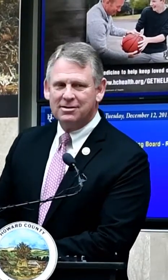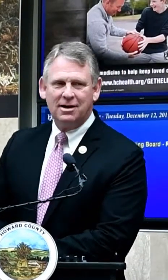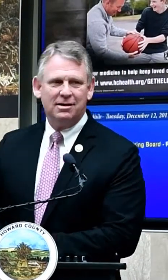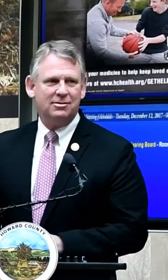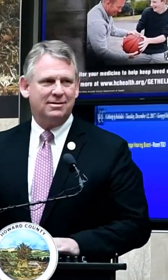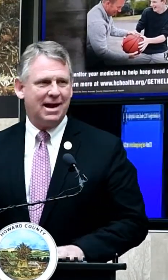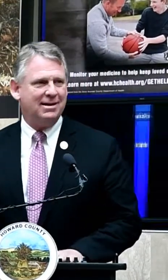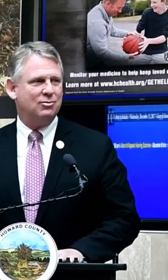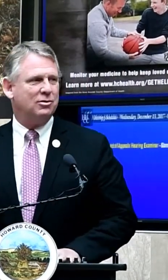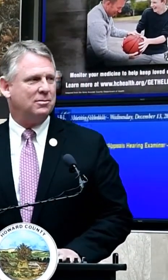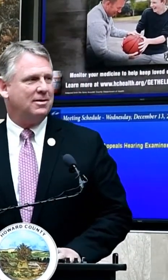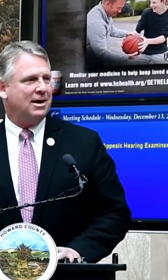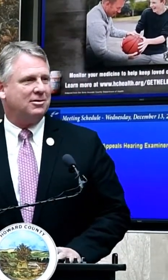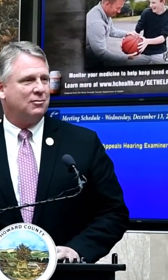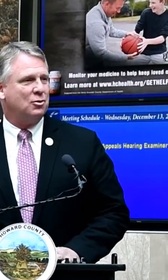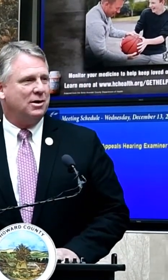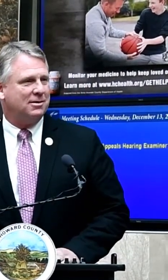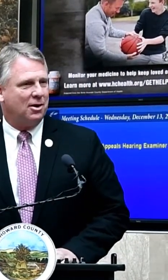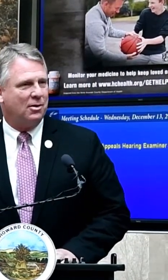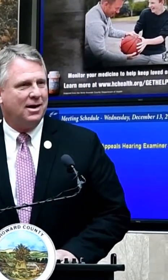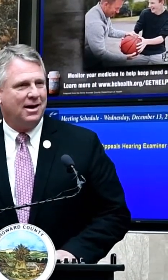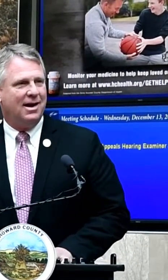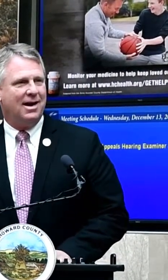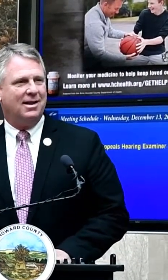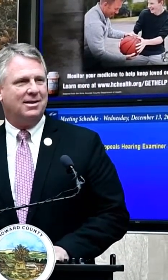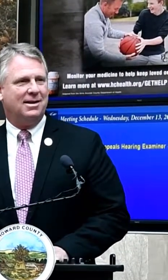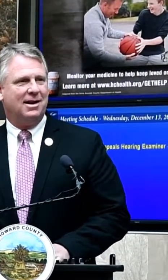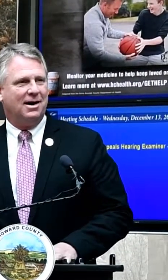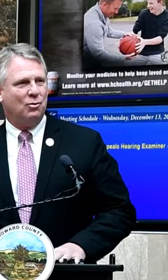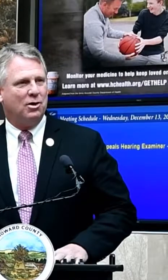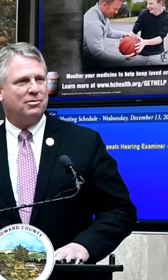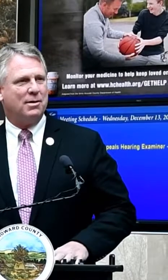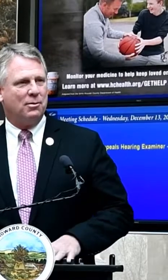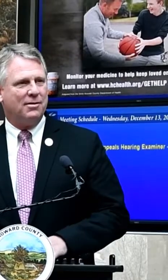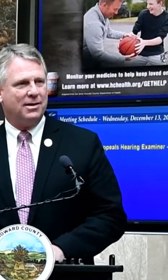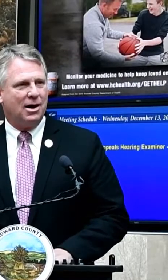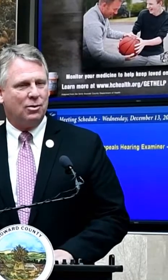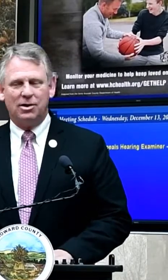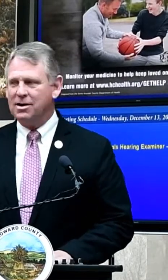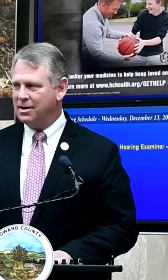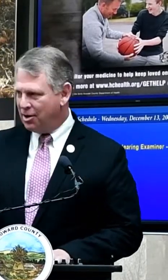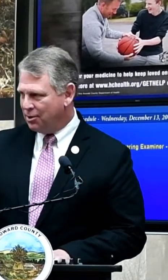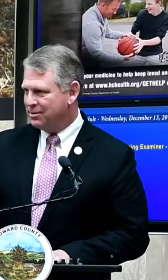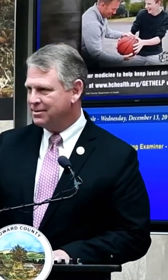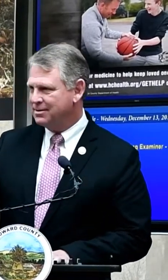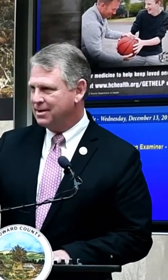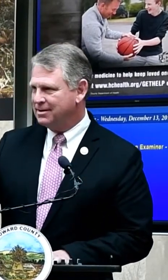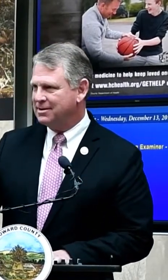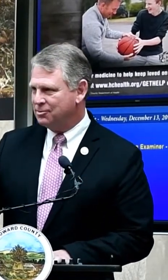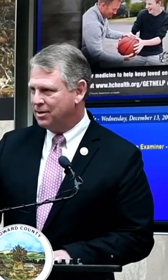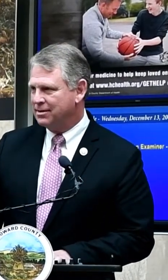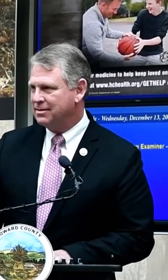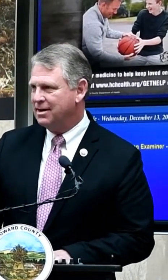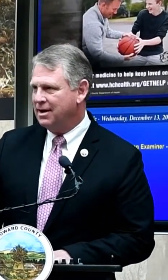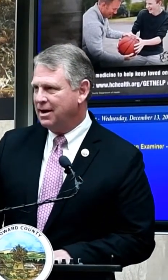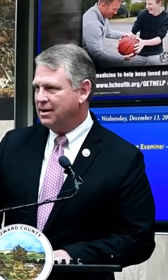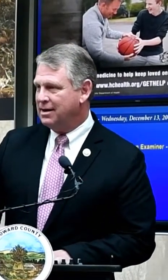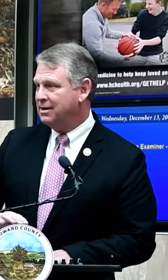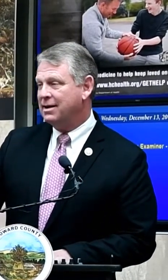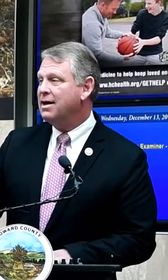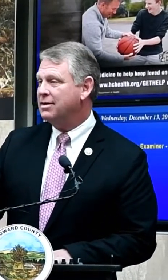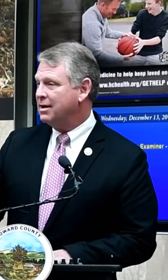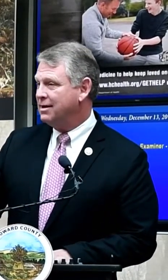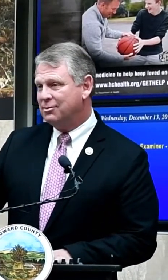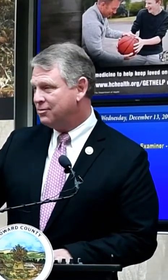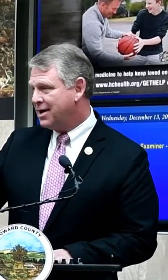my other son just had his wisdom teeth out just a few weeks ago, and the word from my wife and I were no addictive drugs. And